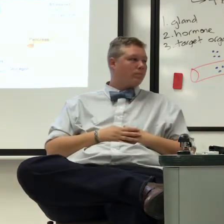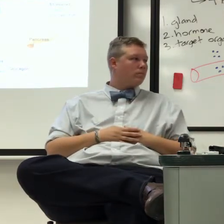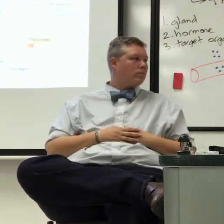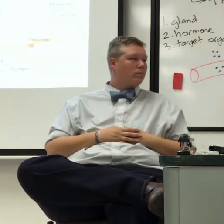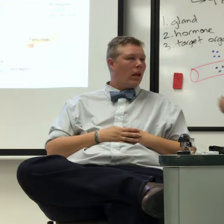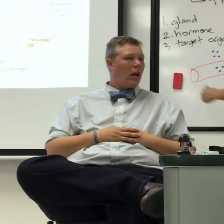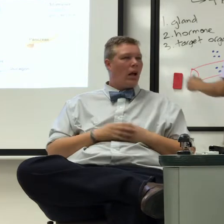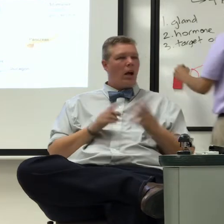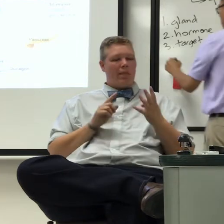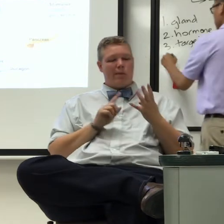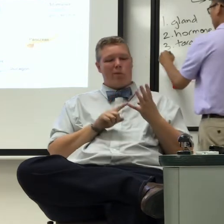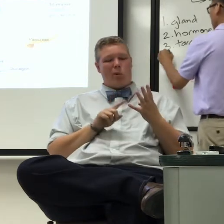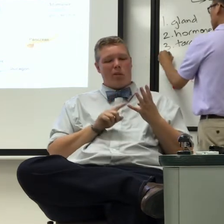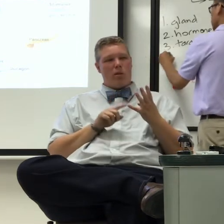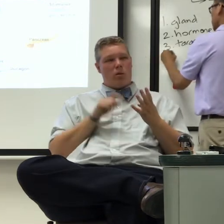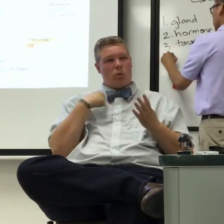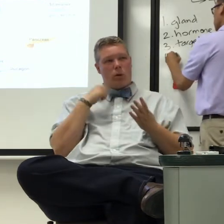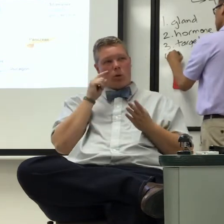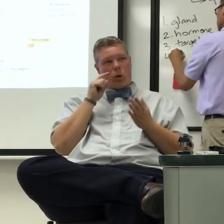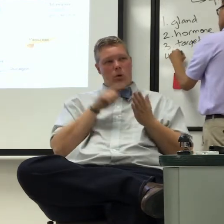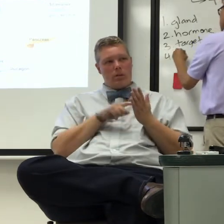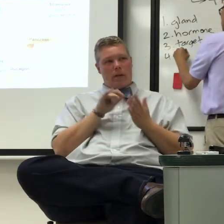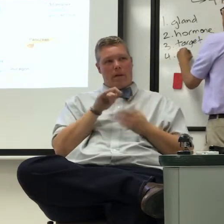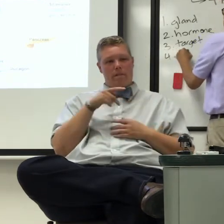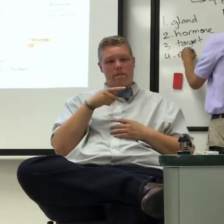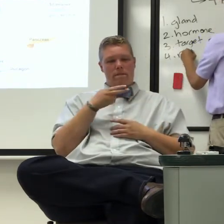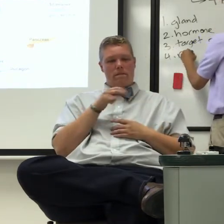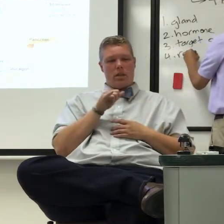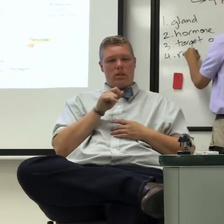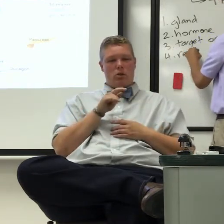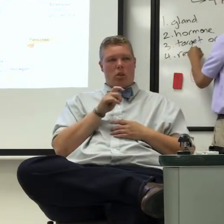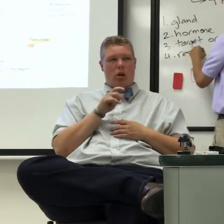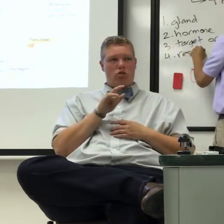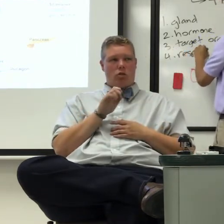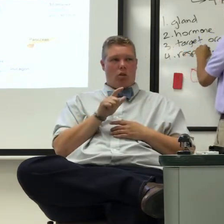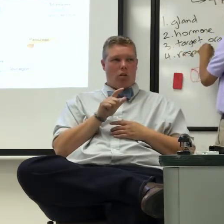we did note the physiological response, or just response.